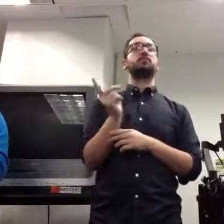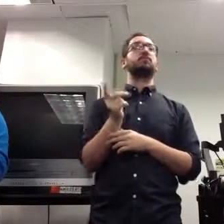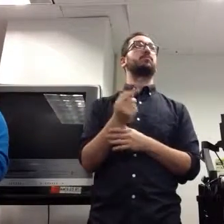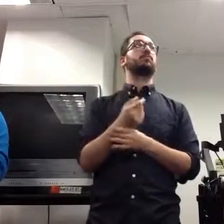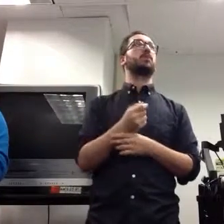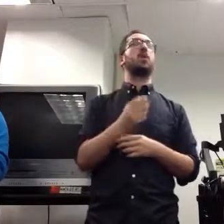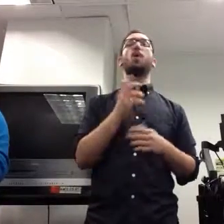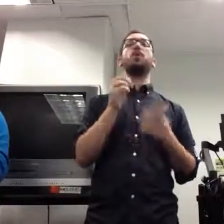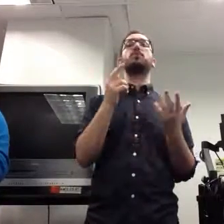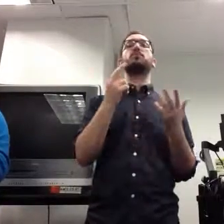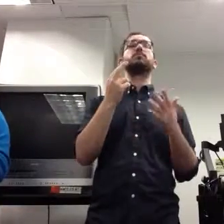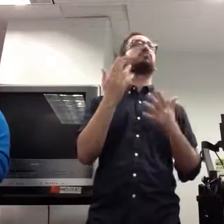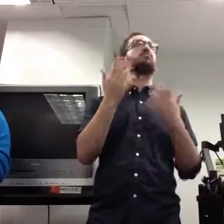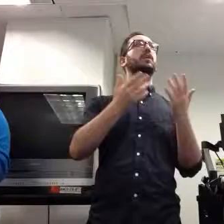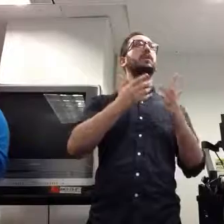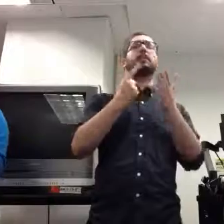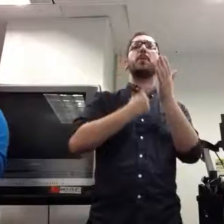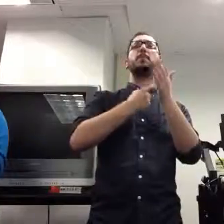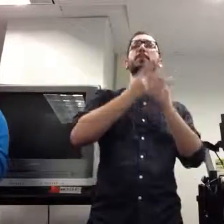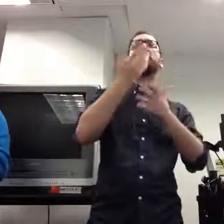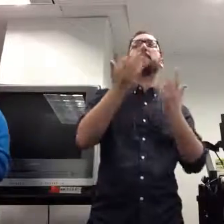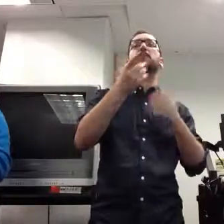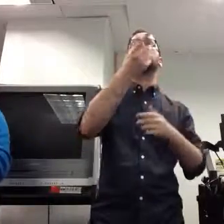Or some time when they've experienced what they thought was condensation?